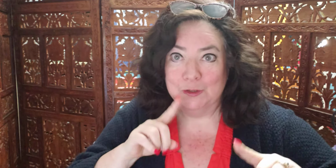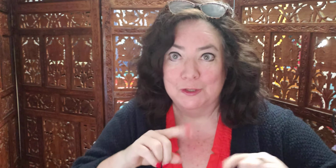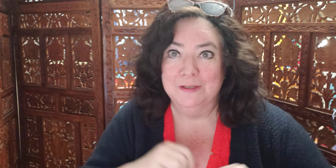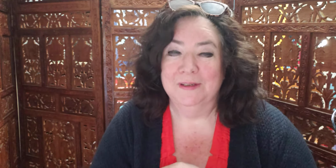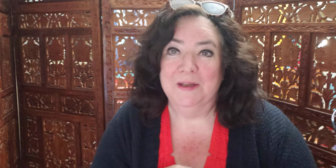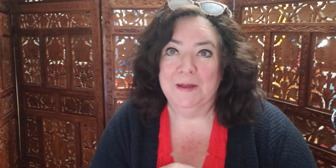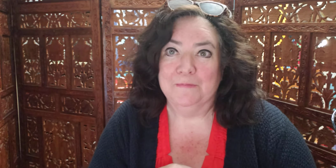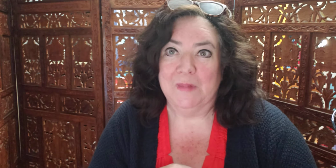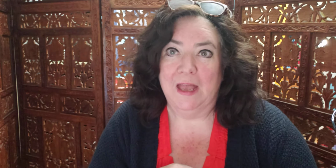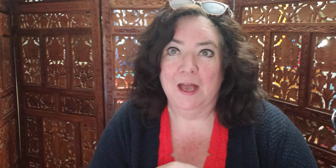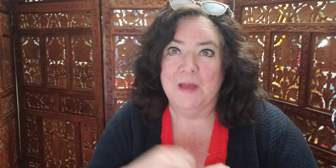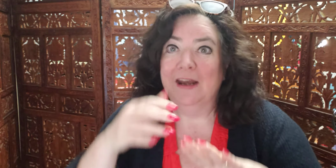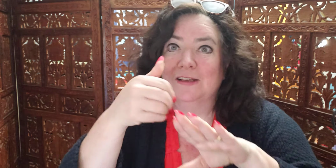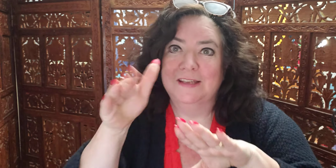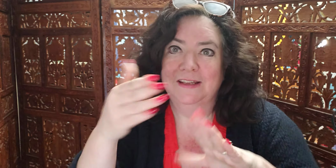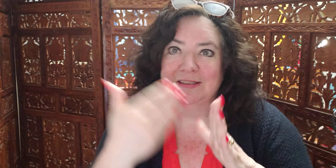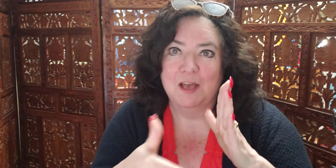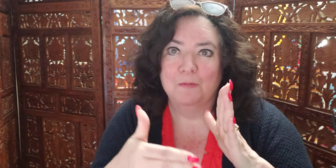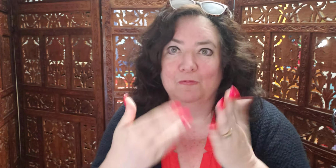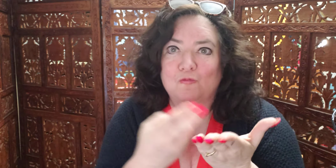answers, and I'll send some